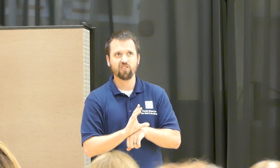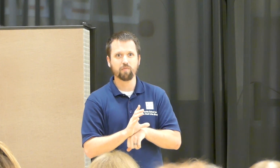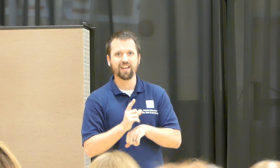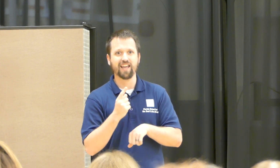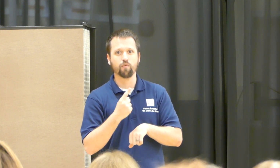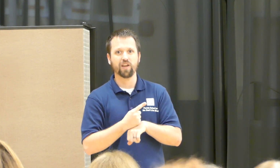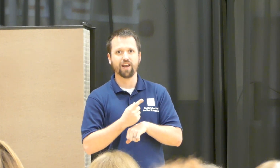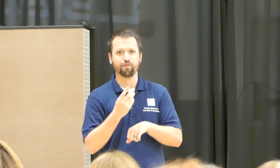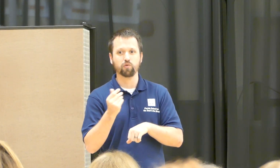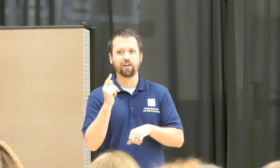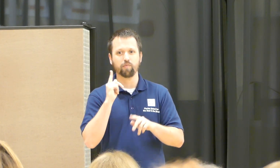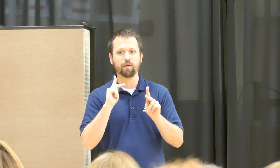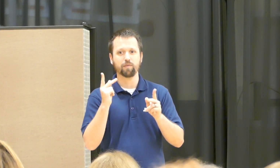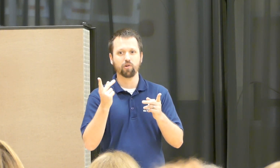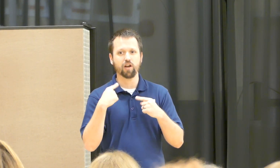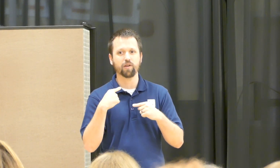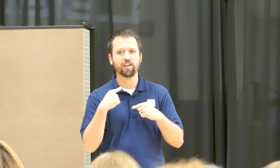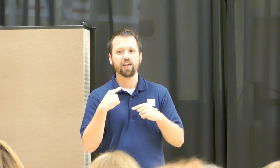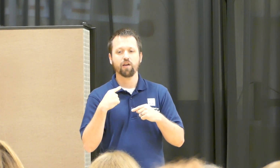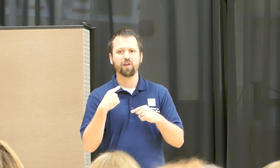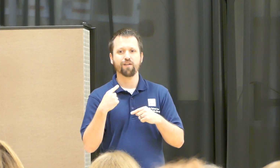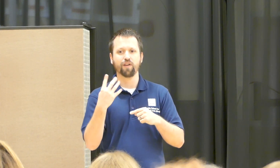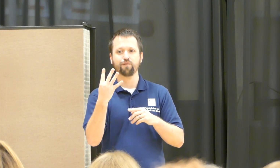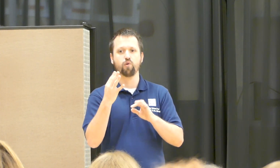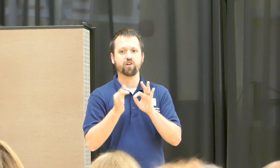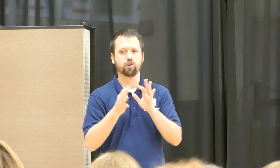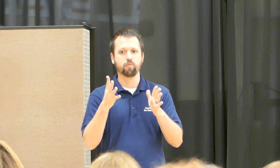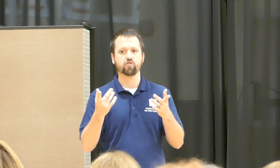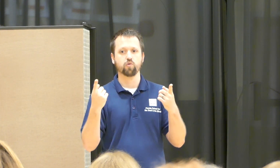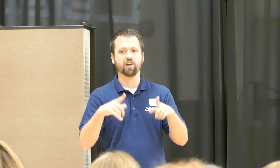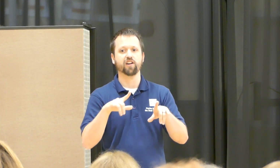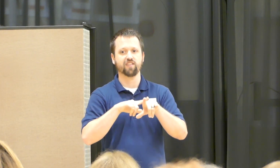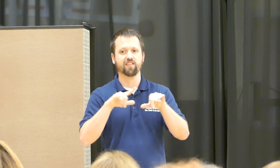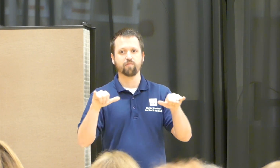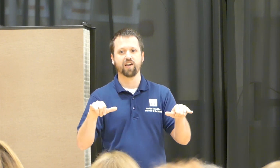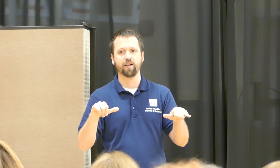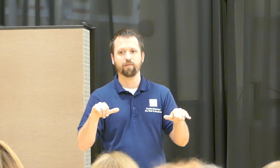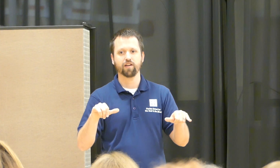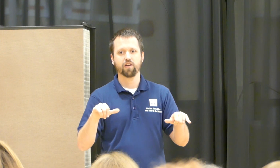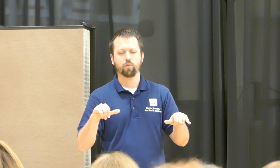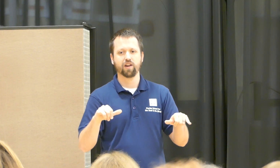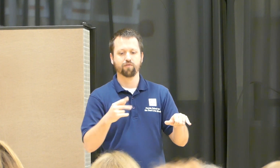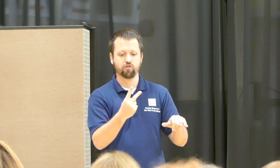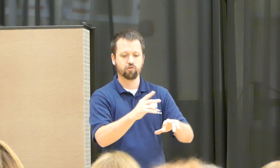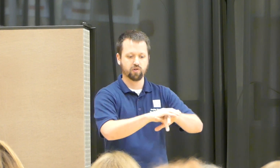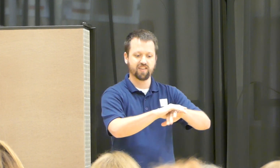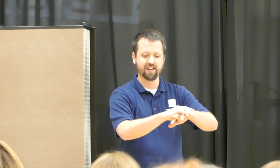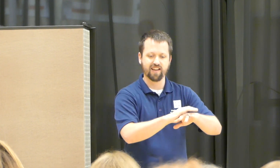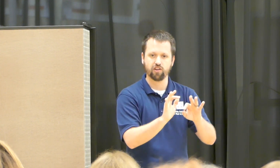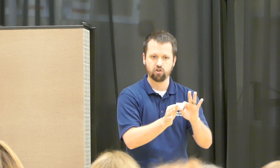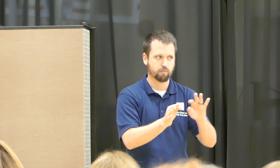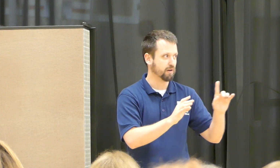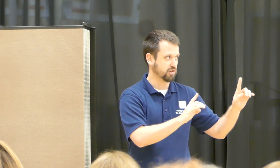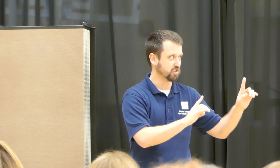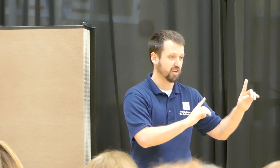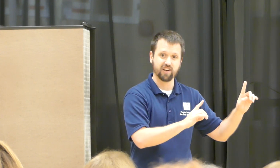to be a day when we had a few deaf blind people coming. We'd have like 4 interpreters going on at the same time. We'd have 2 doing tactile interpreting, which I'll show you in a